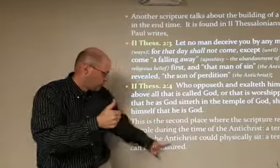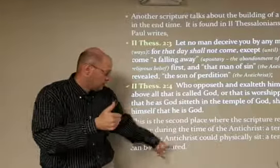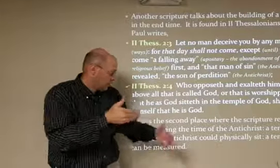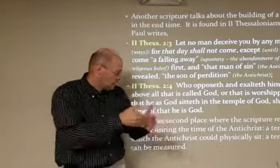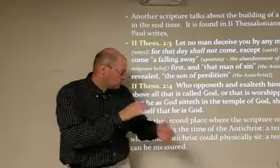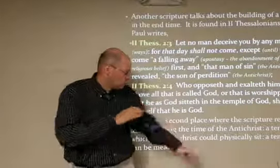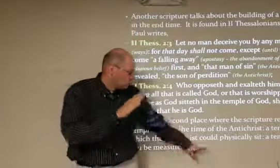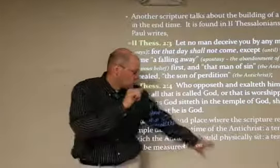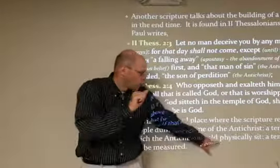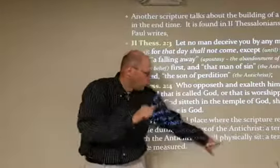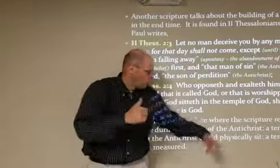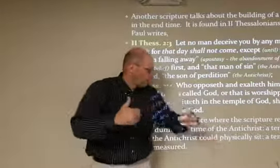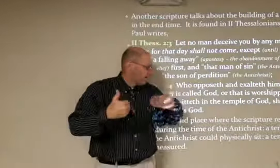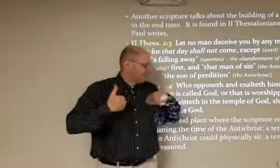to a temple during the time of Antichrist.